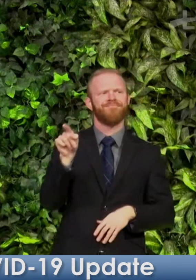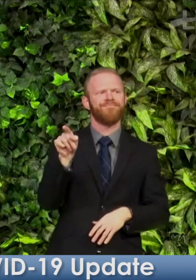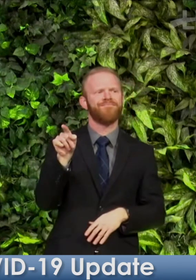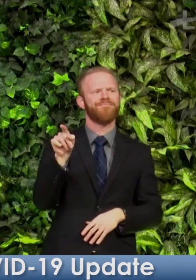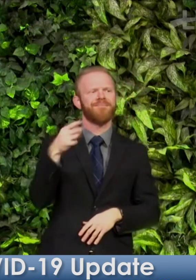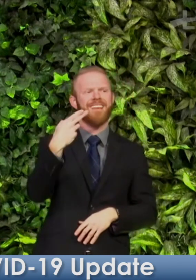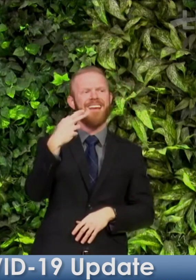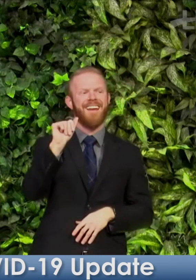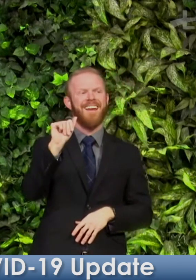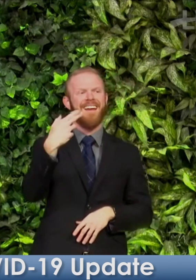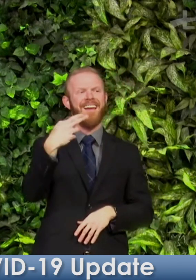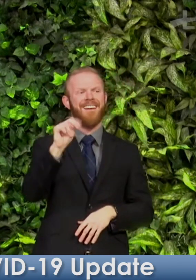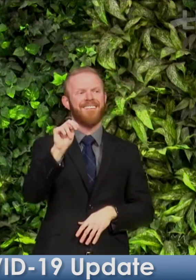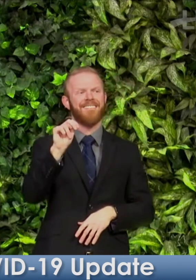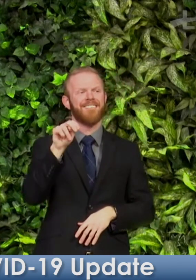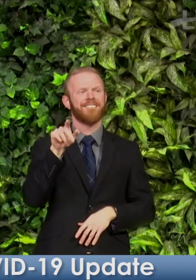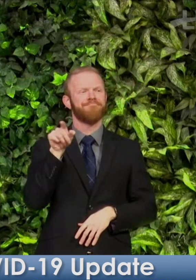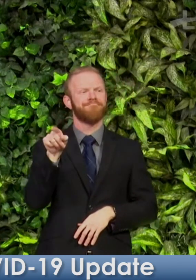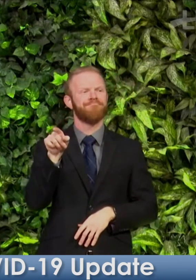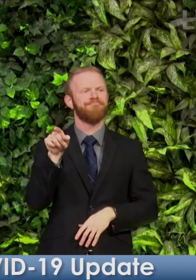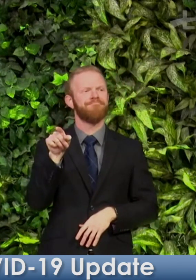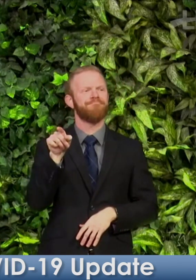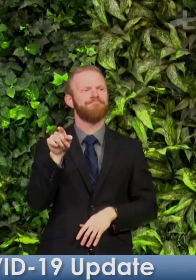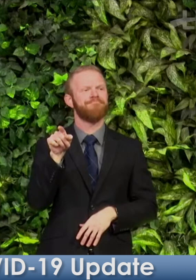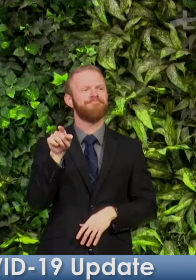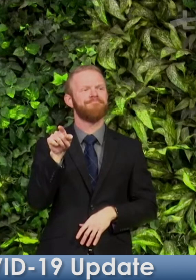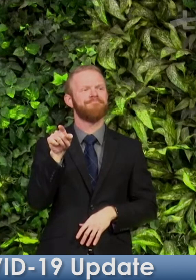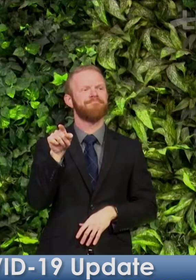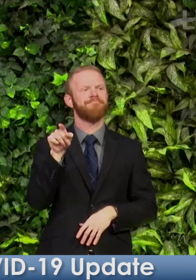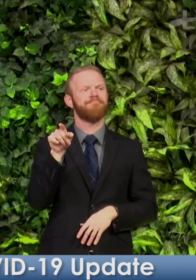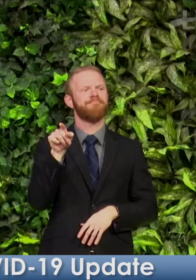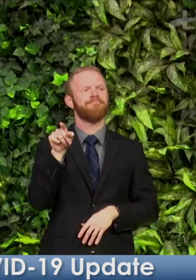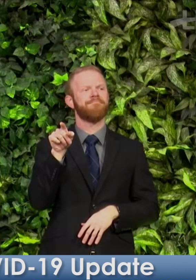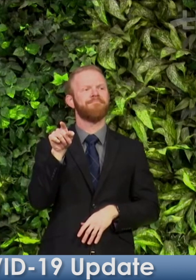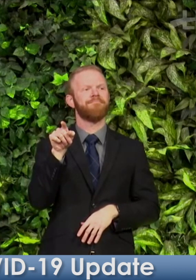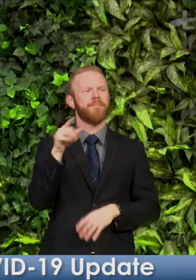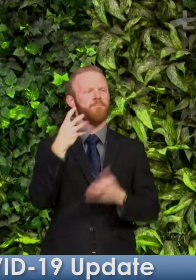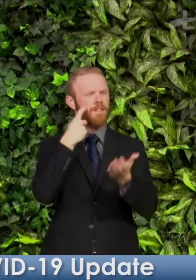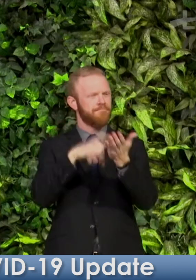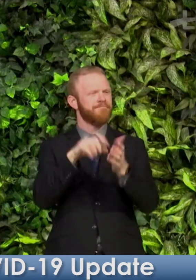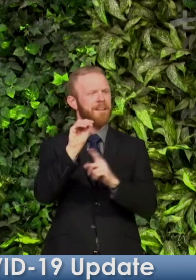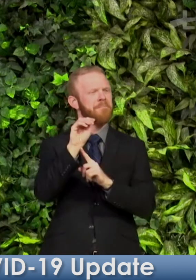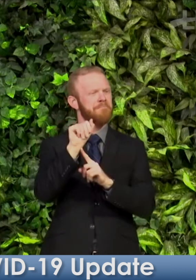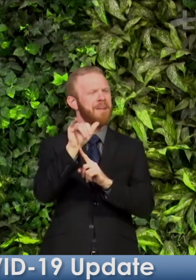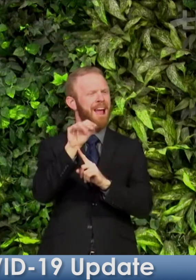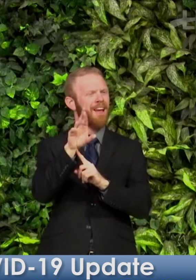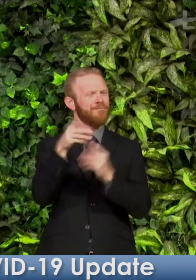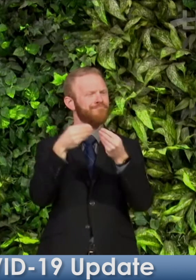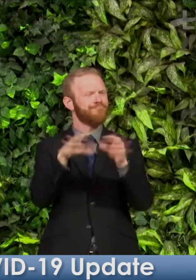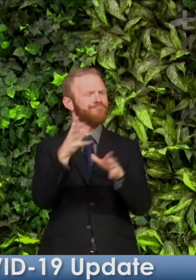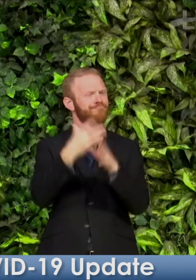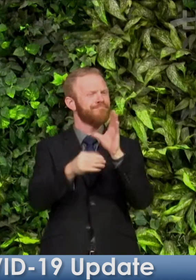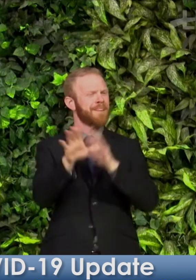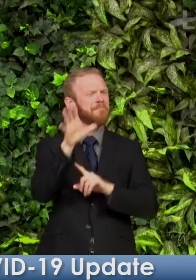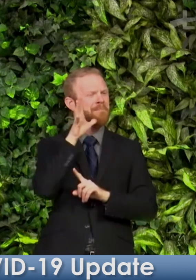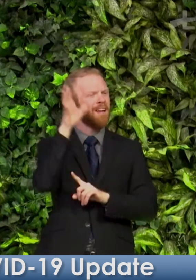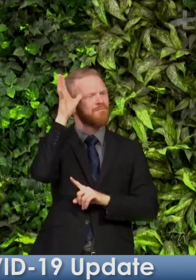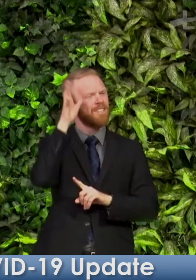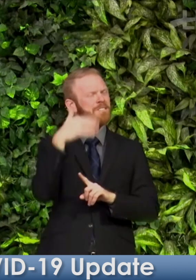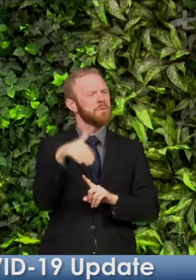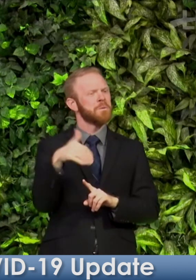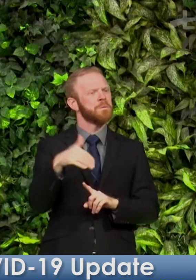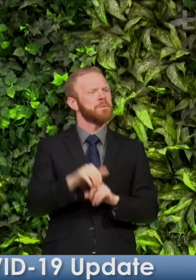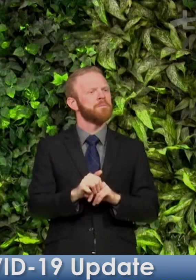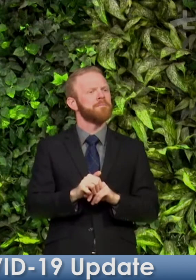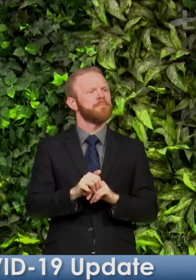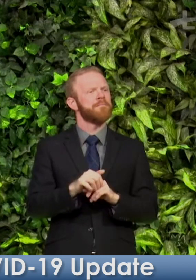acknowledging the mayor's tragic loss of both of his parents. And let me just echo her words and just reinforce,